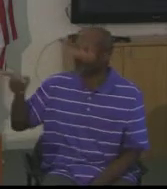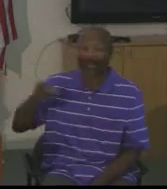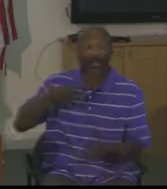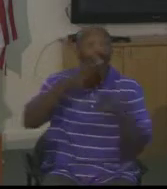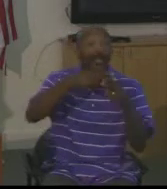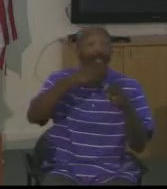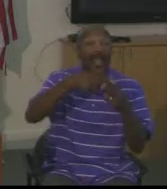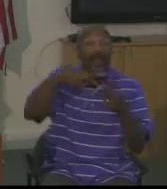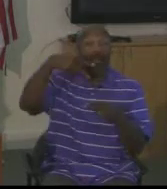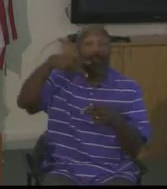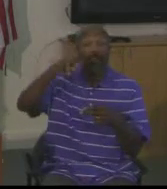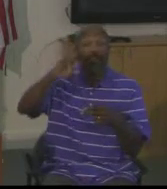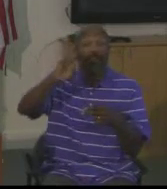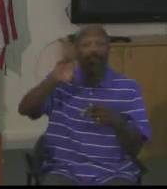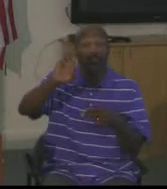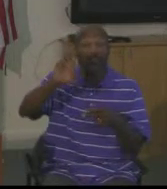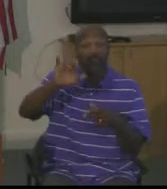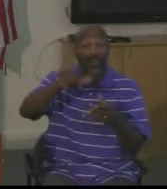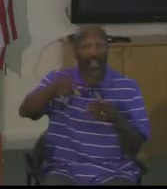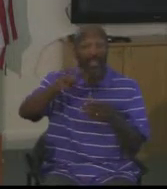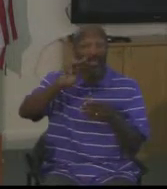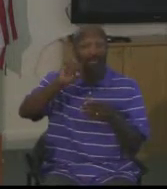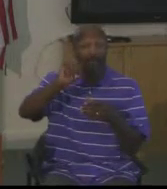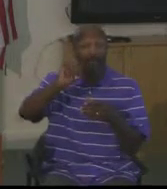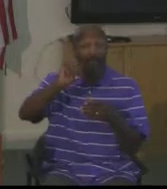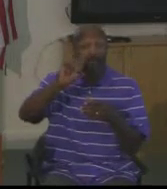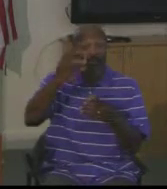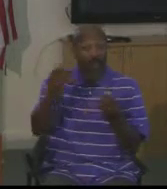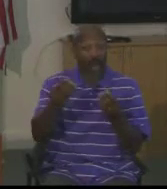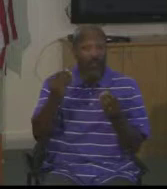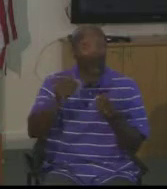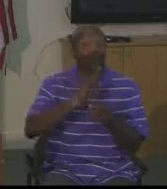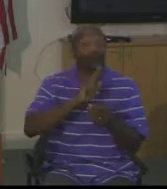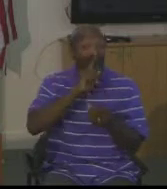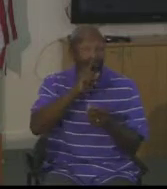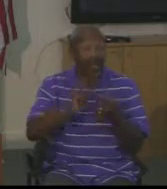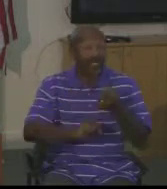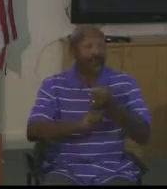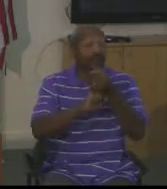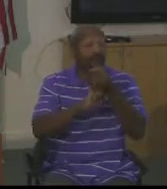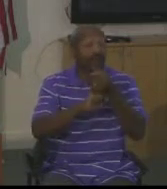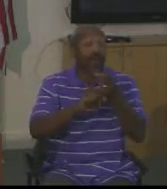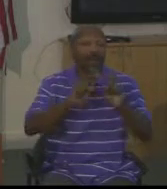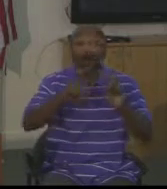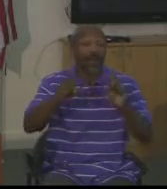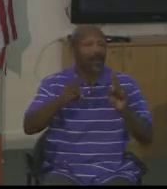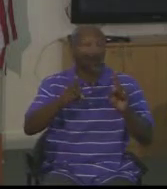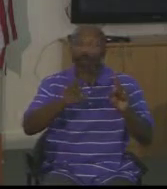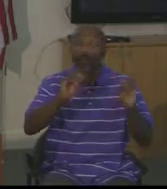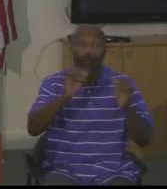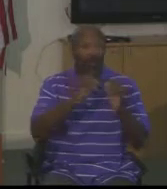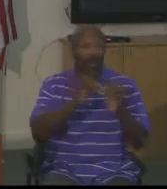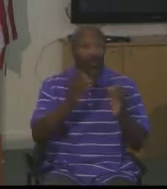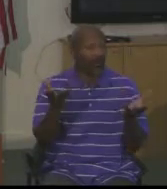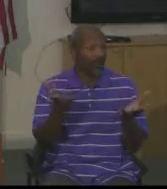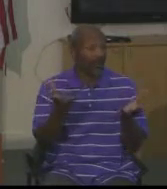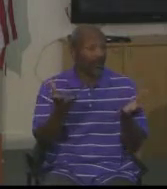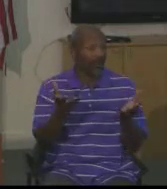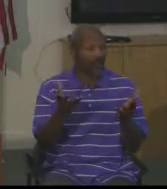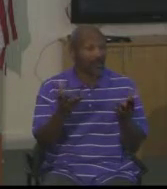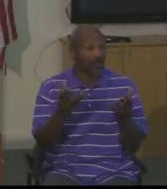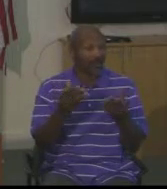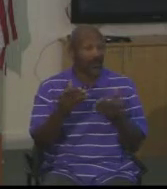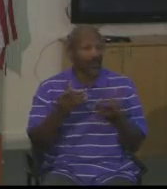Name a processor that Microsoft originally supported, but no longer. We named 3 last week.